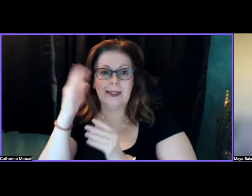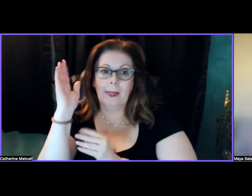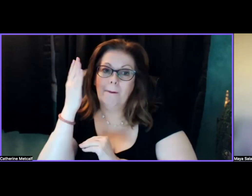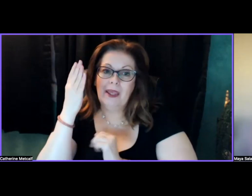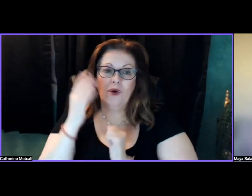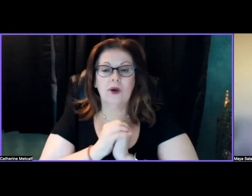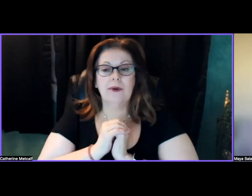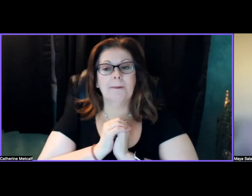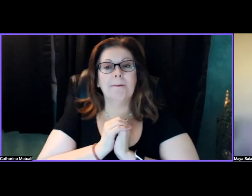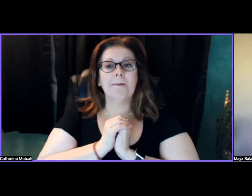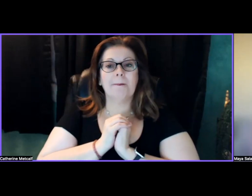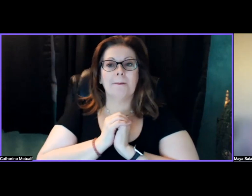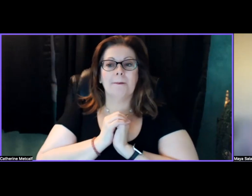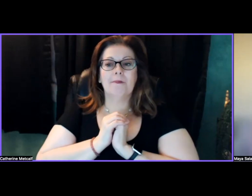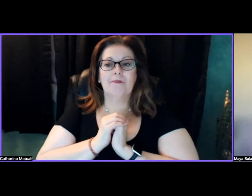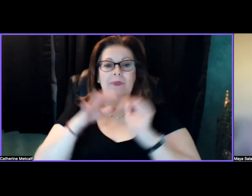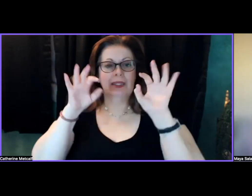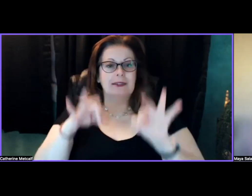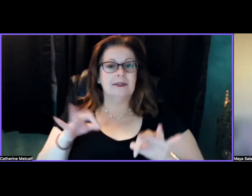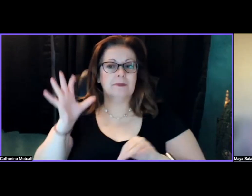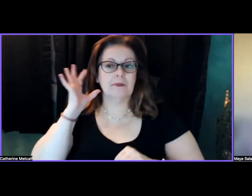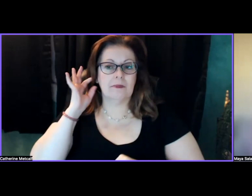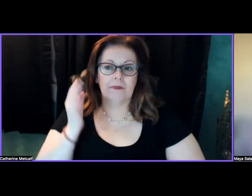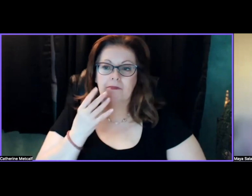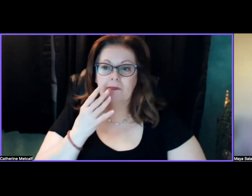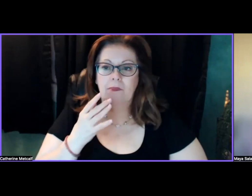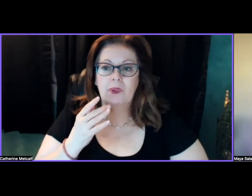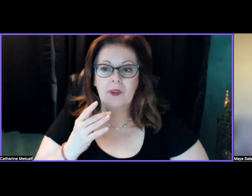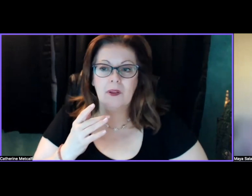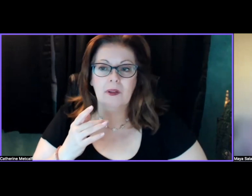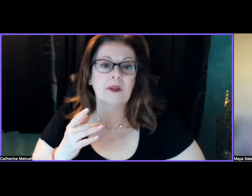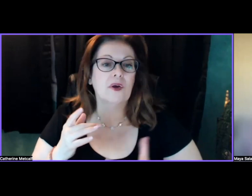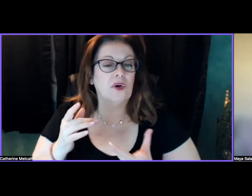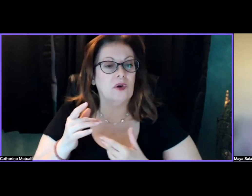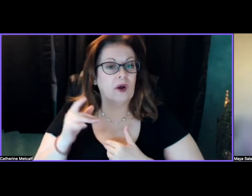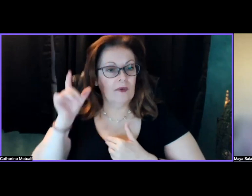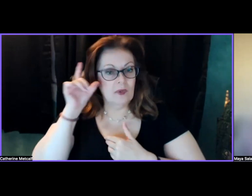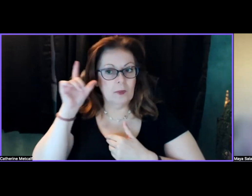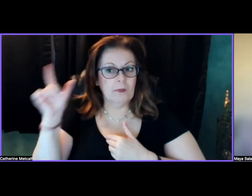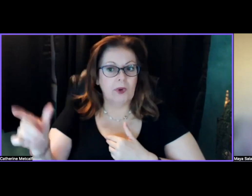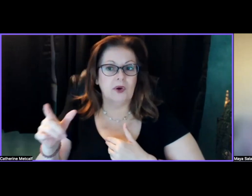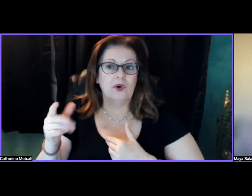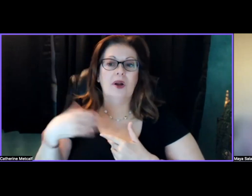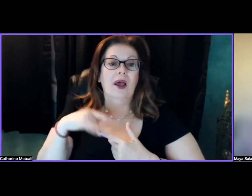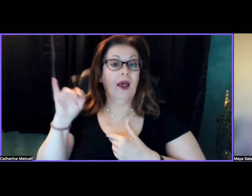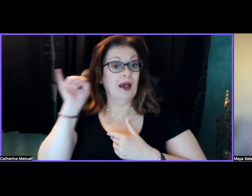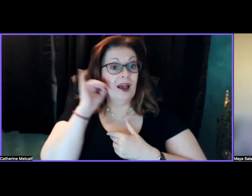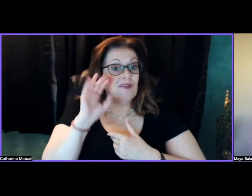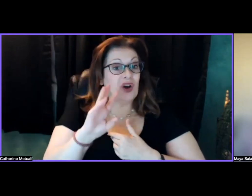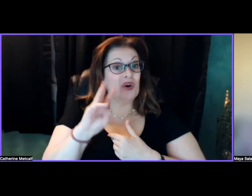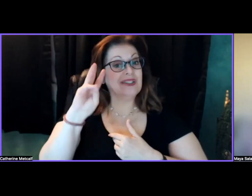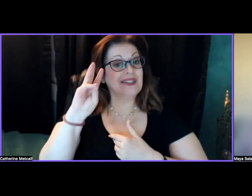This Wednesday, I dyed my hair the color of lithium. I have cataracts from an iPhone 6 when a man in a municipal building